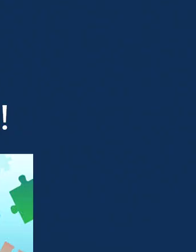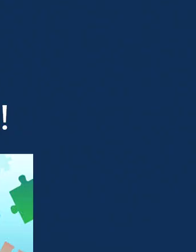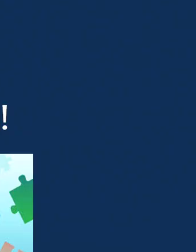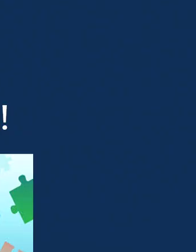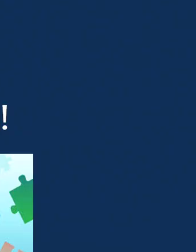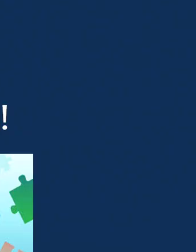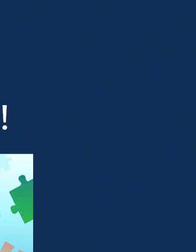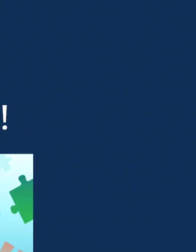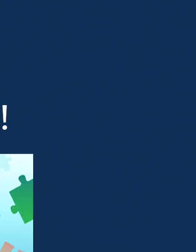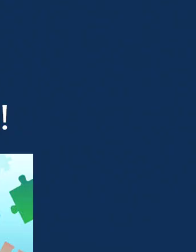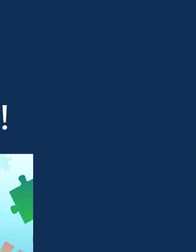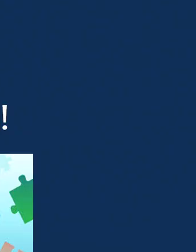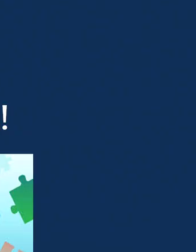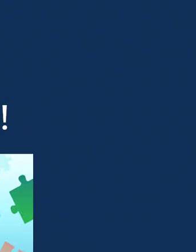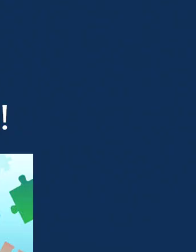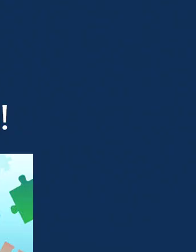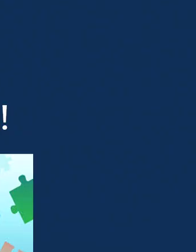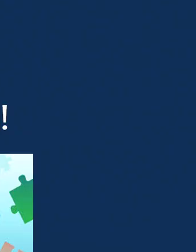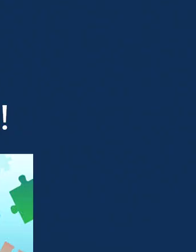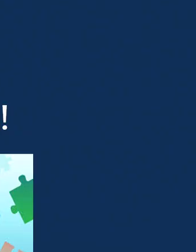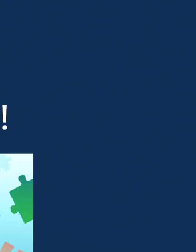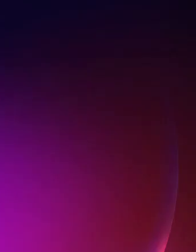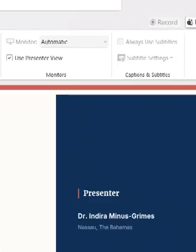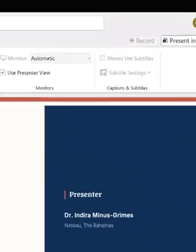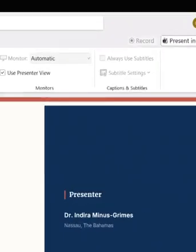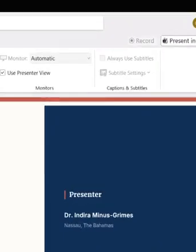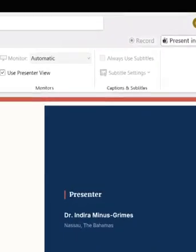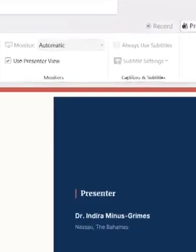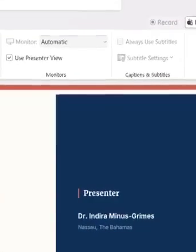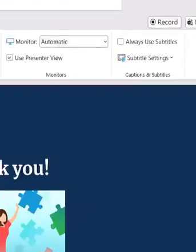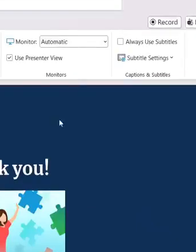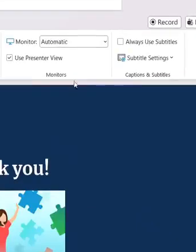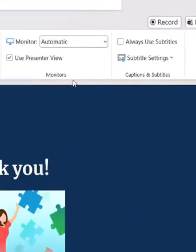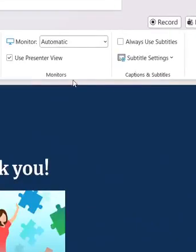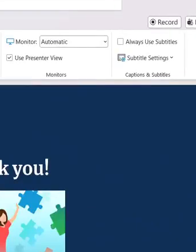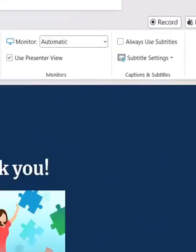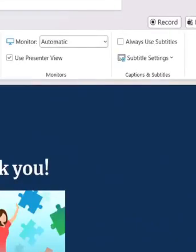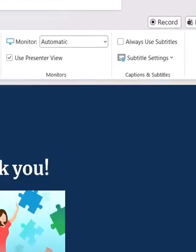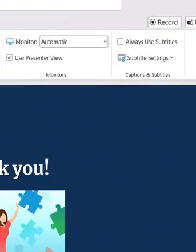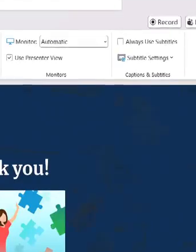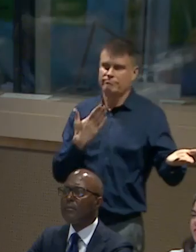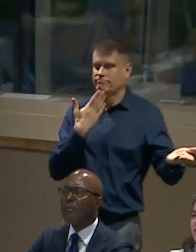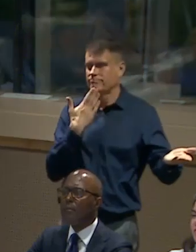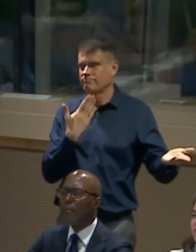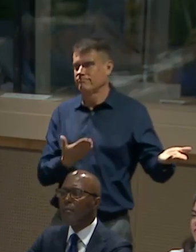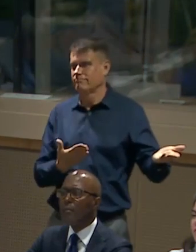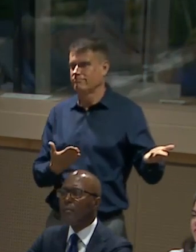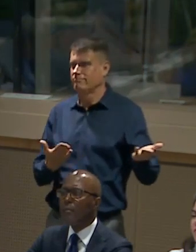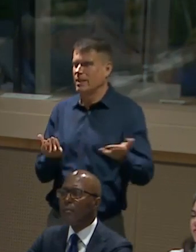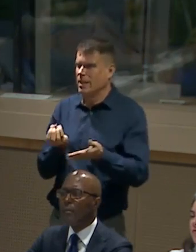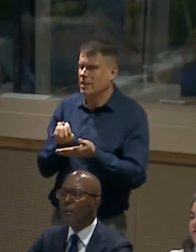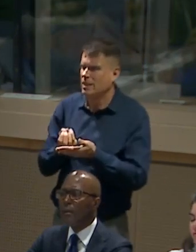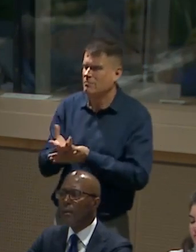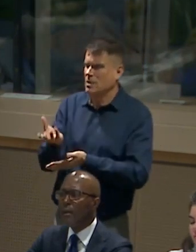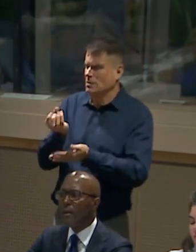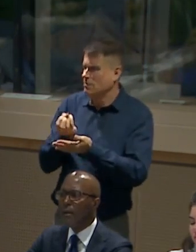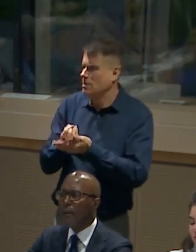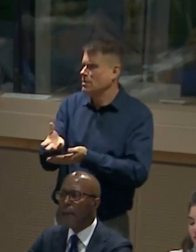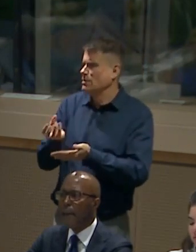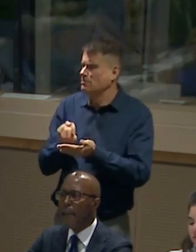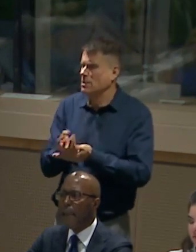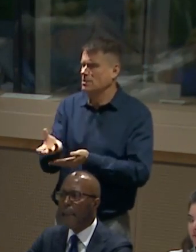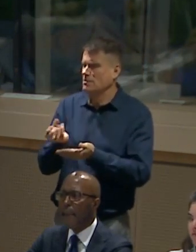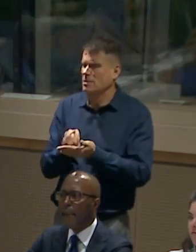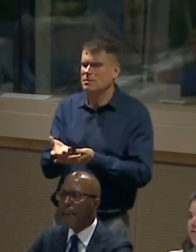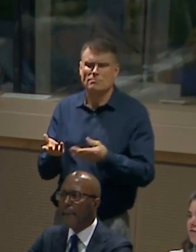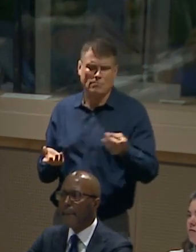Thank you so much, Dr. Grimes. I mean, that was an amazing presentation. I particularly appreciated the fact that you mentioned, first of